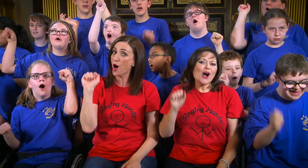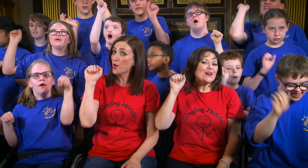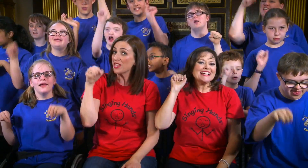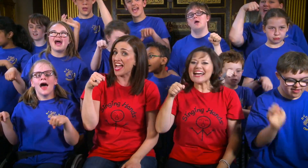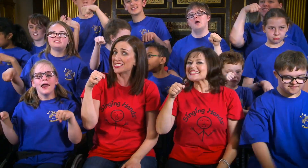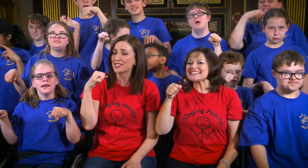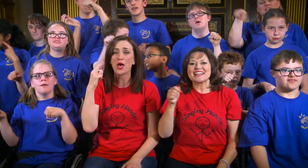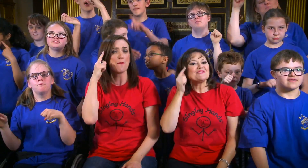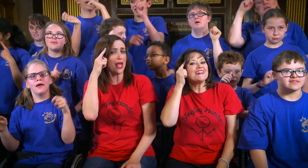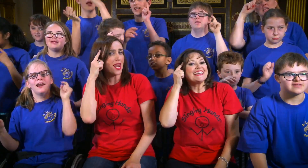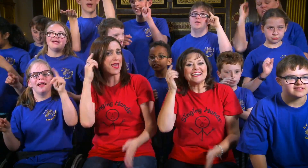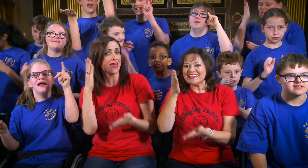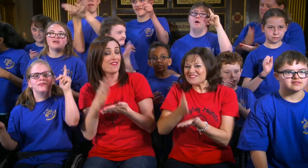Oh yes, believer.